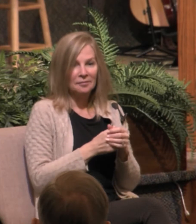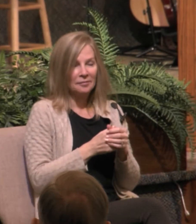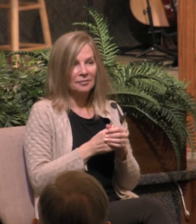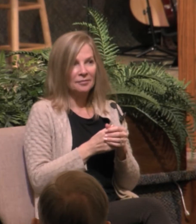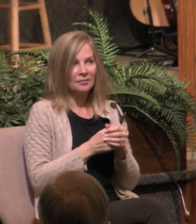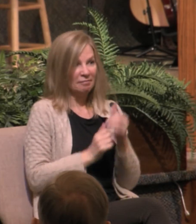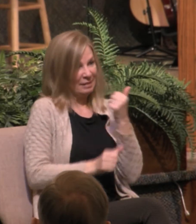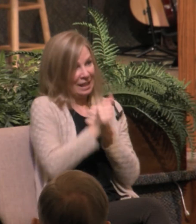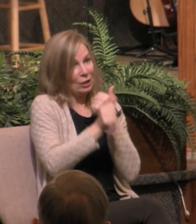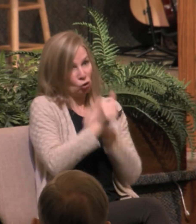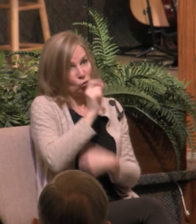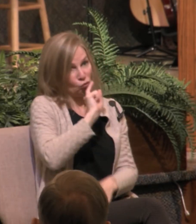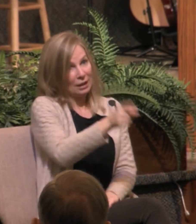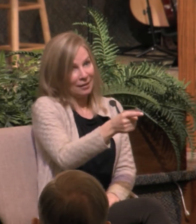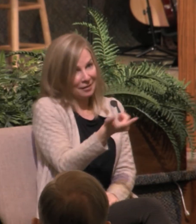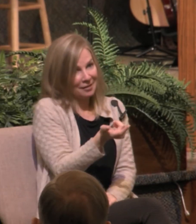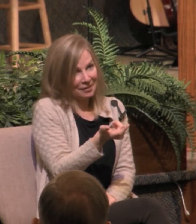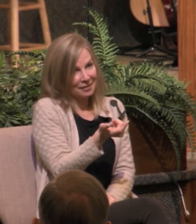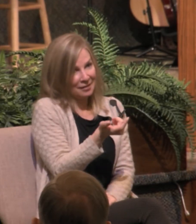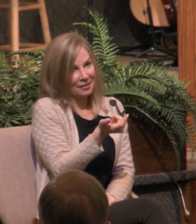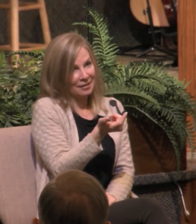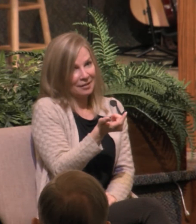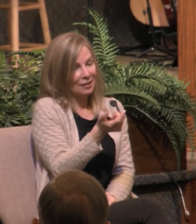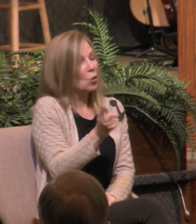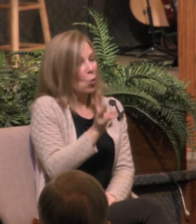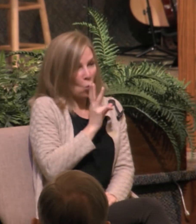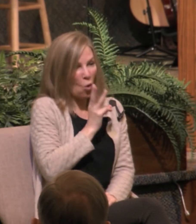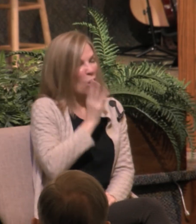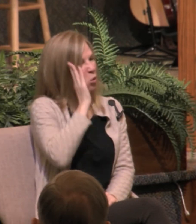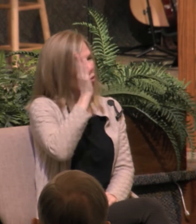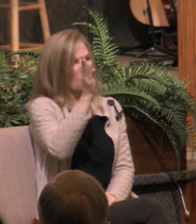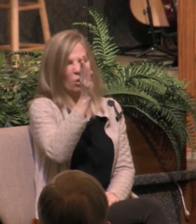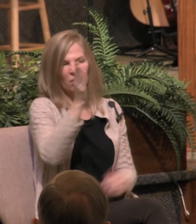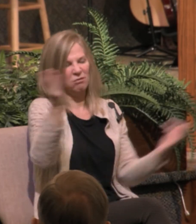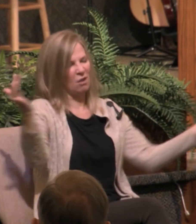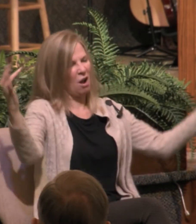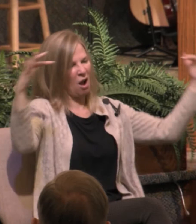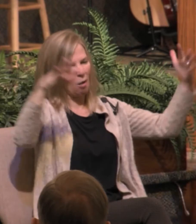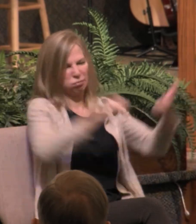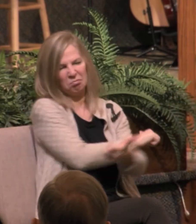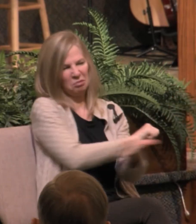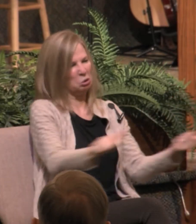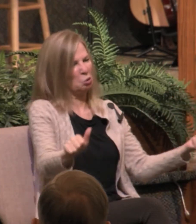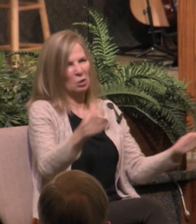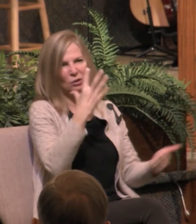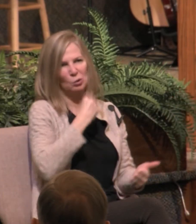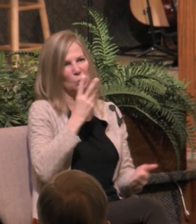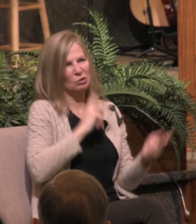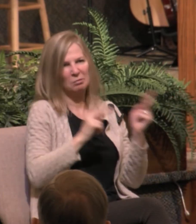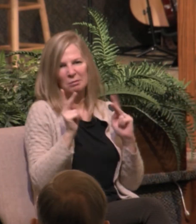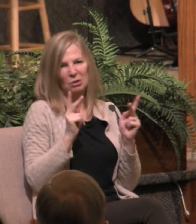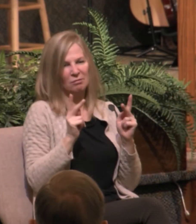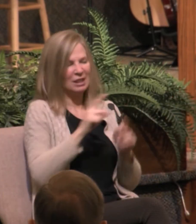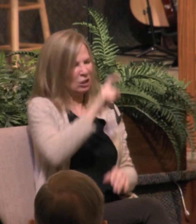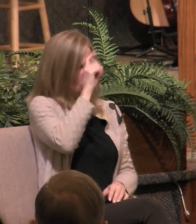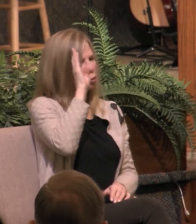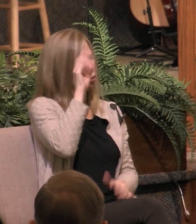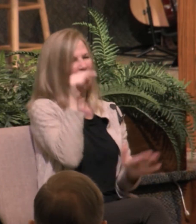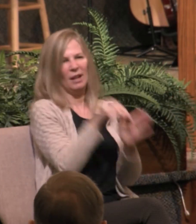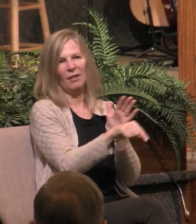The dangers were real. The water would have drowned the Israelites. The Egyptians would have killed the Israelites.